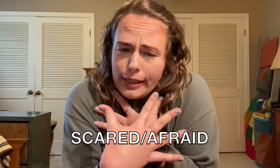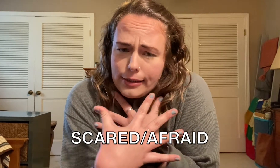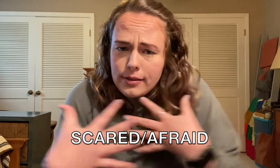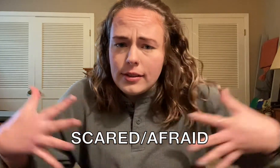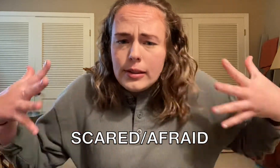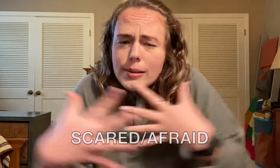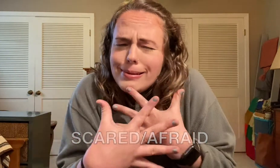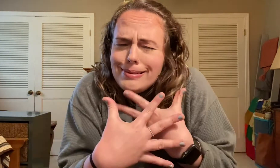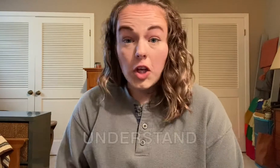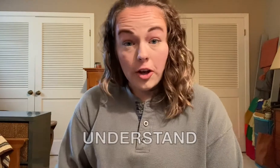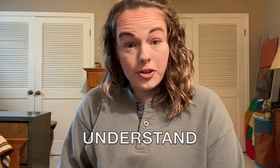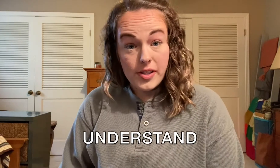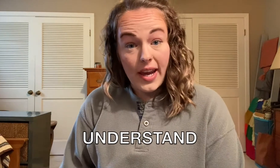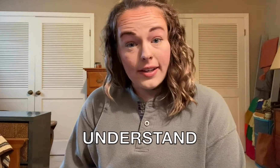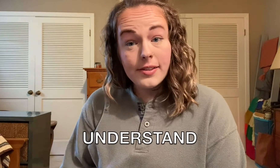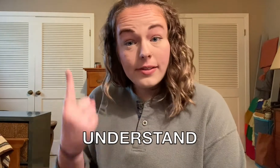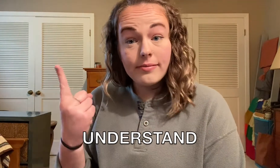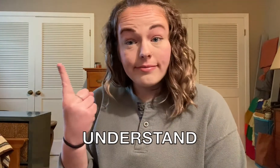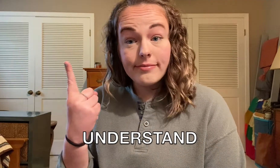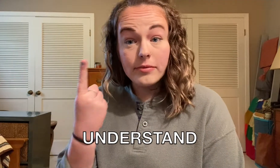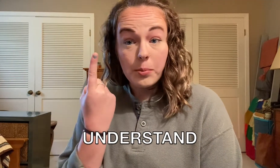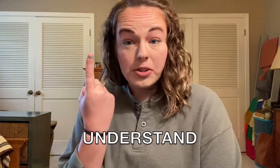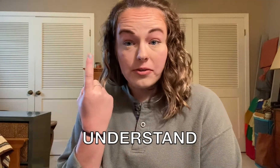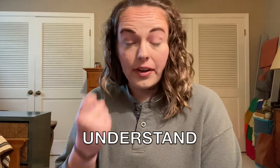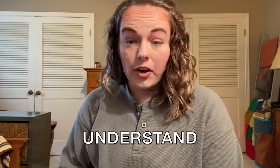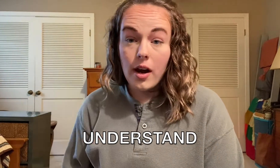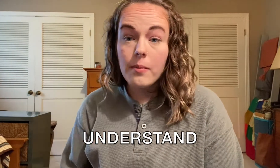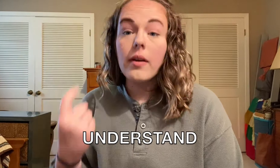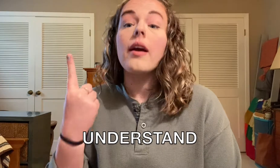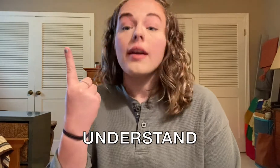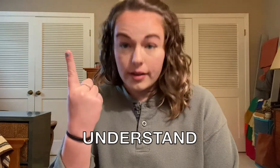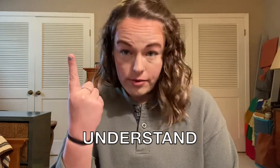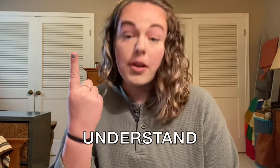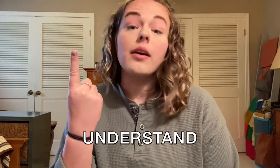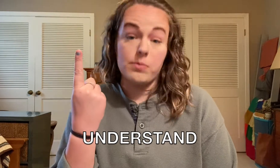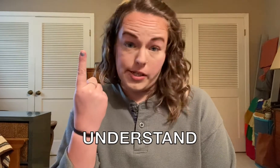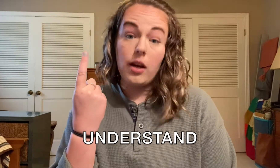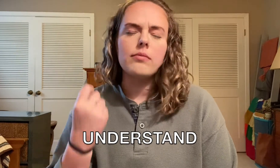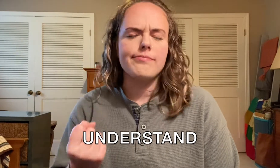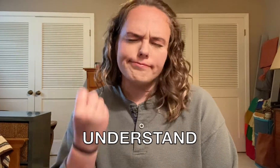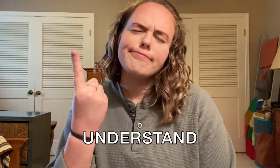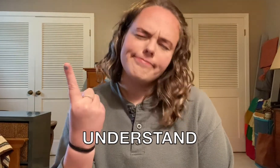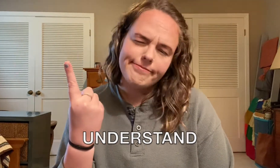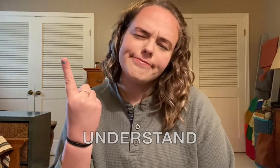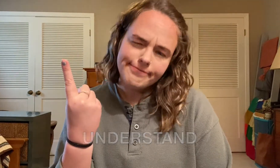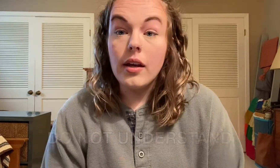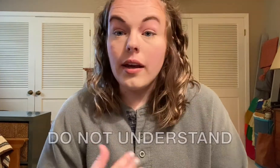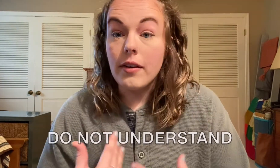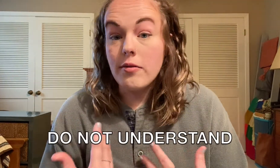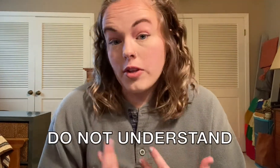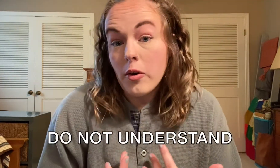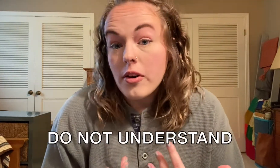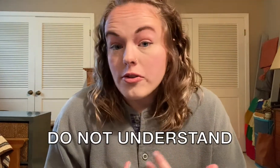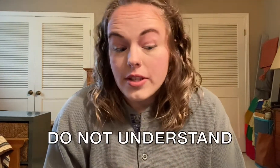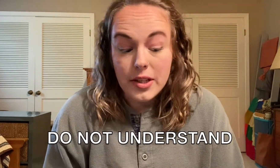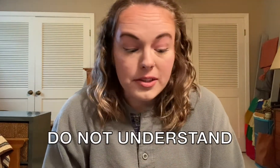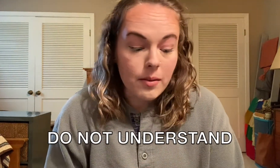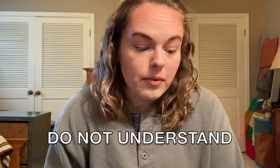scared. Oof. To understand, you put your finger up and you shake up and down. If you don't understand